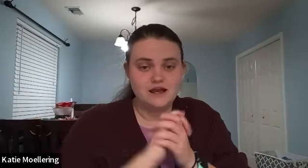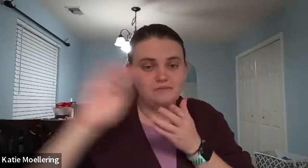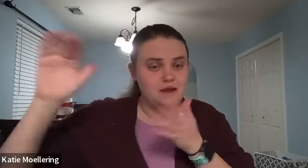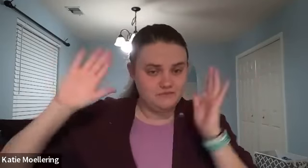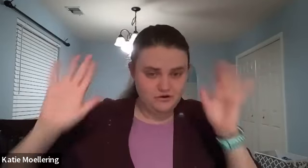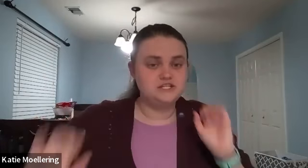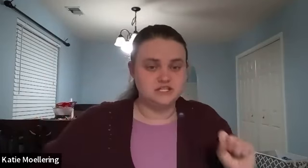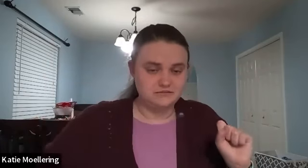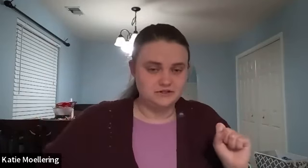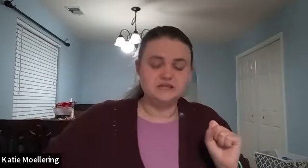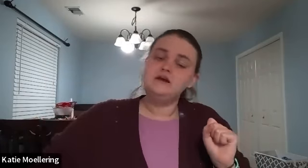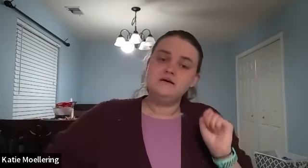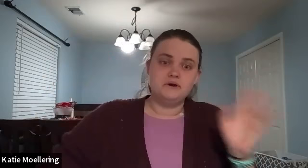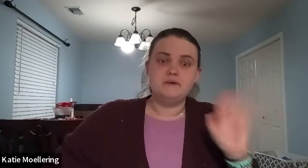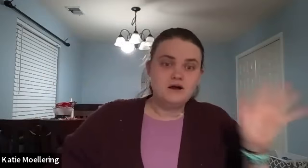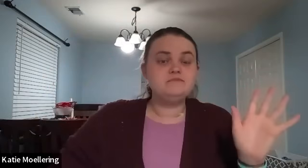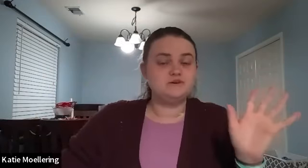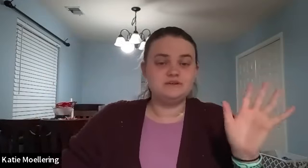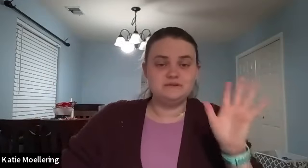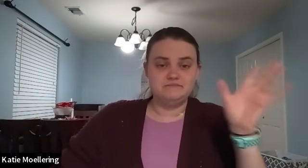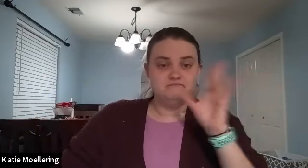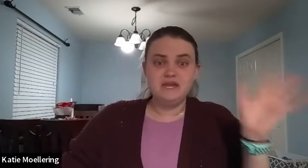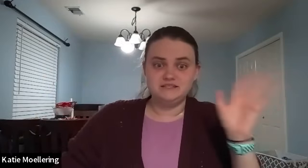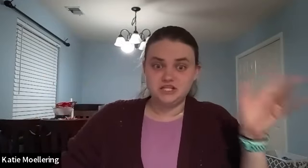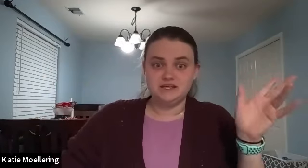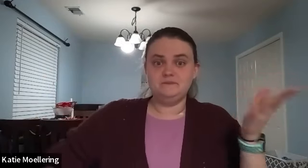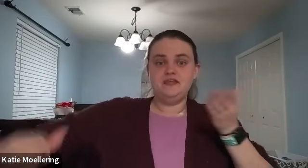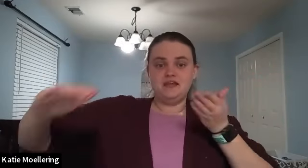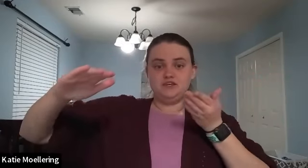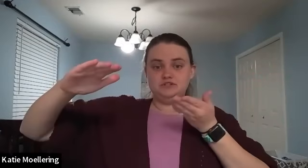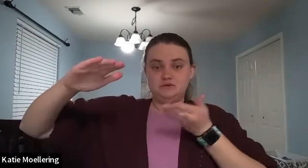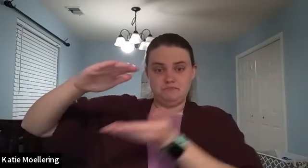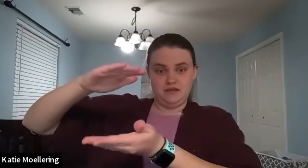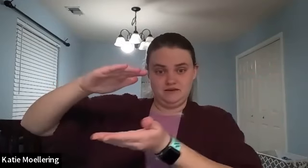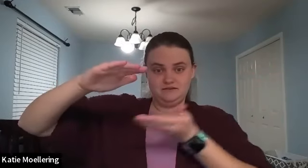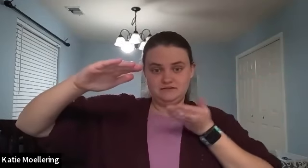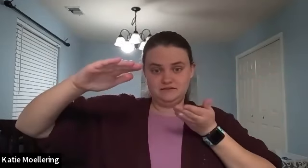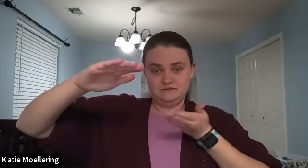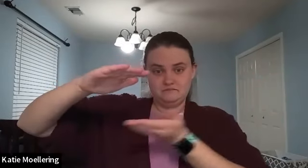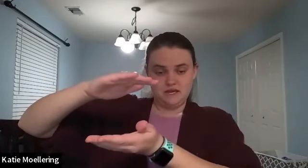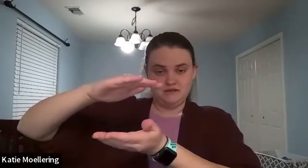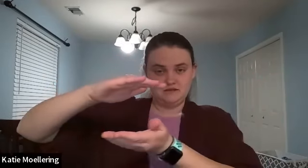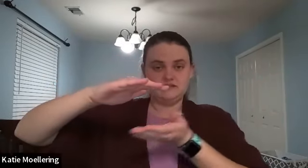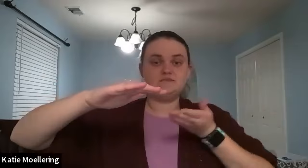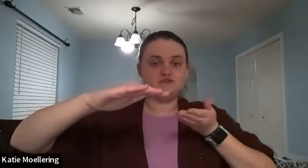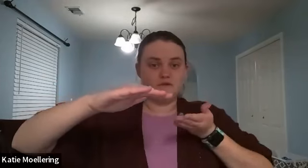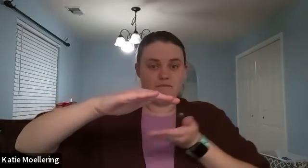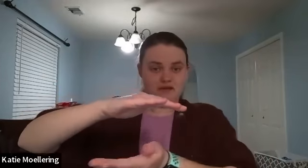I'm a fried chicken person, but my mom's always like baked chicken. You would do bake. Bake. This is the motion for